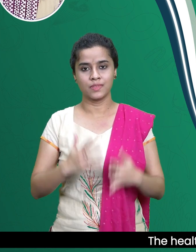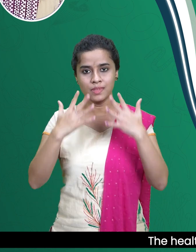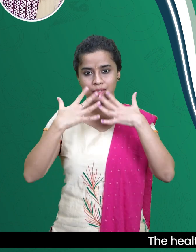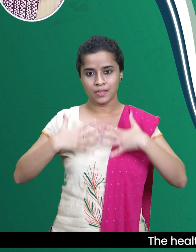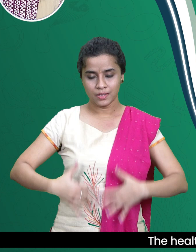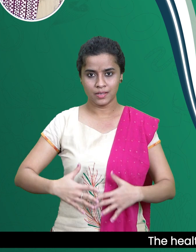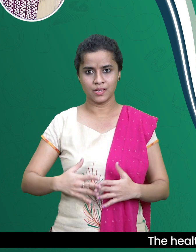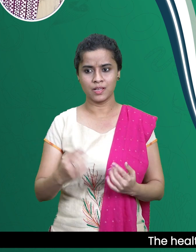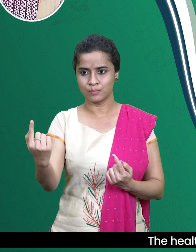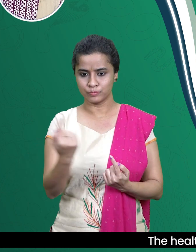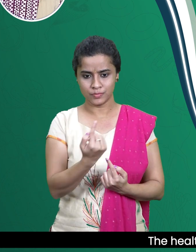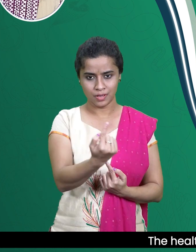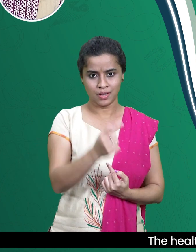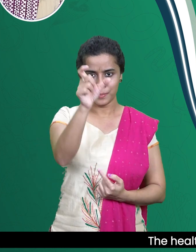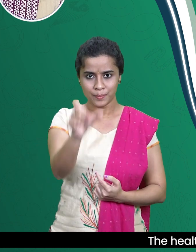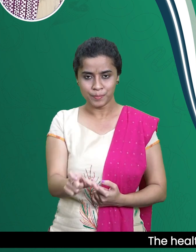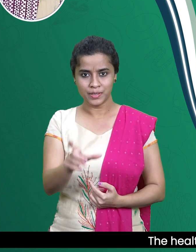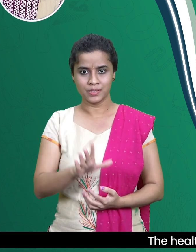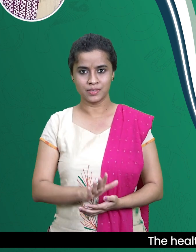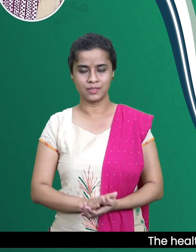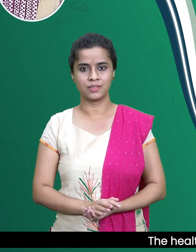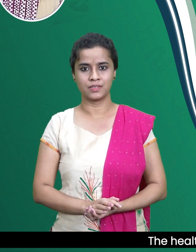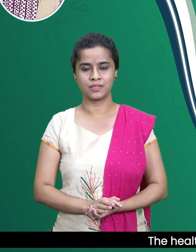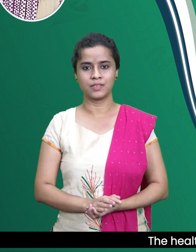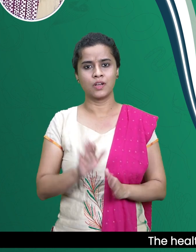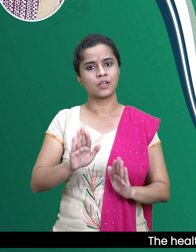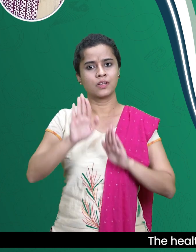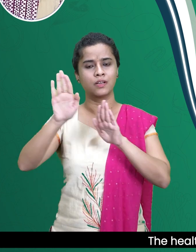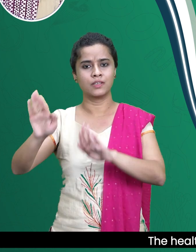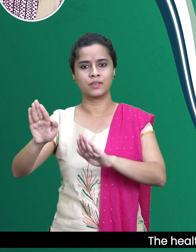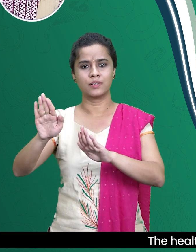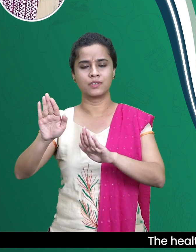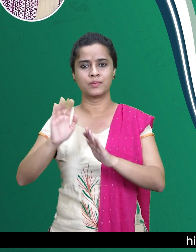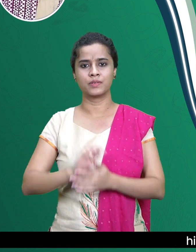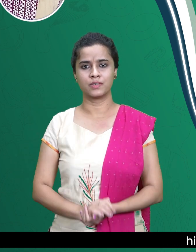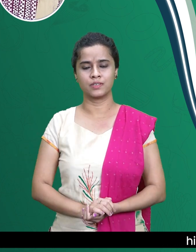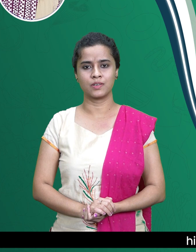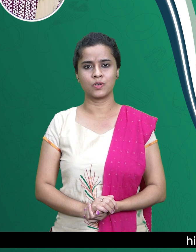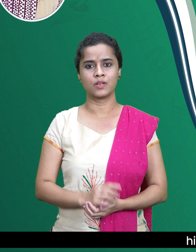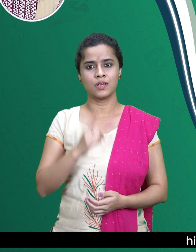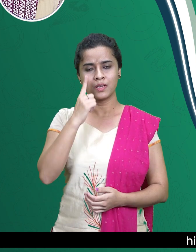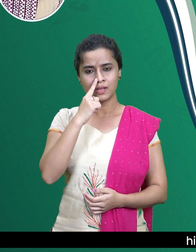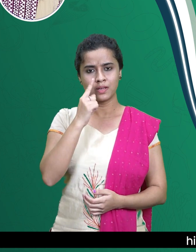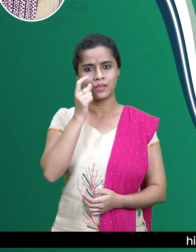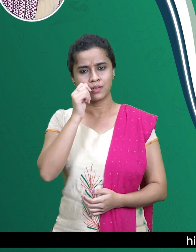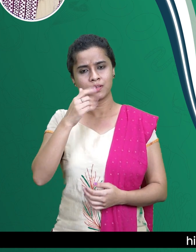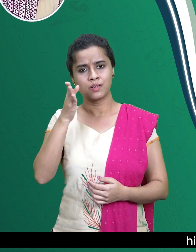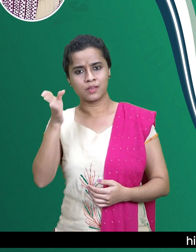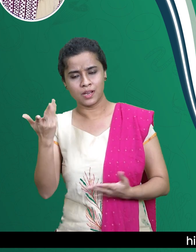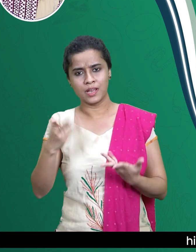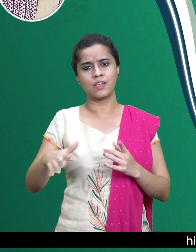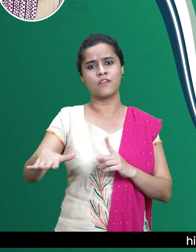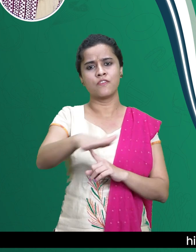of an individual is dependent on his or her physical